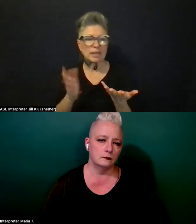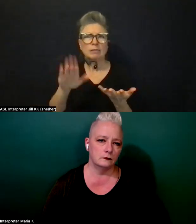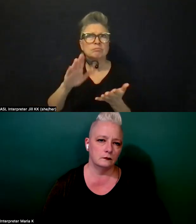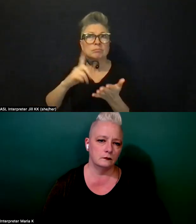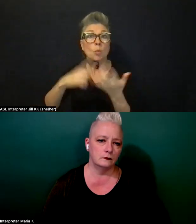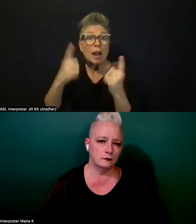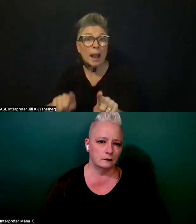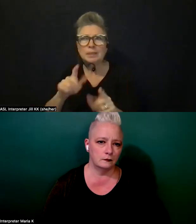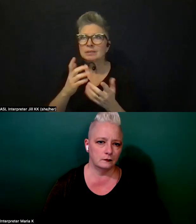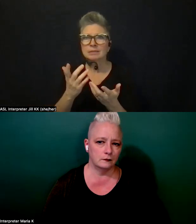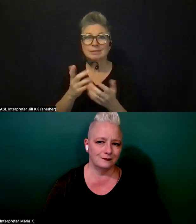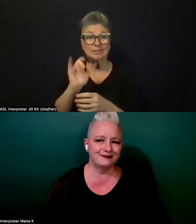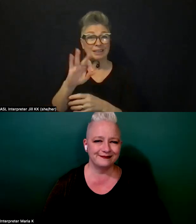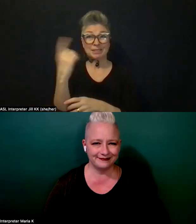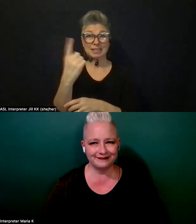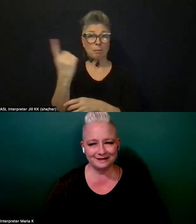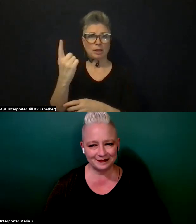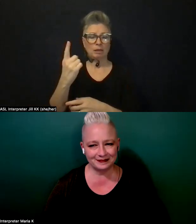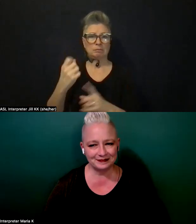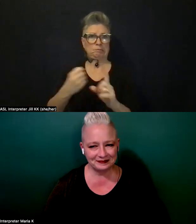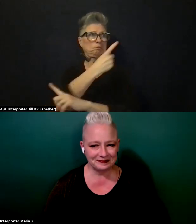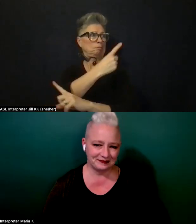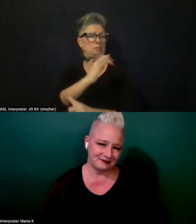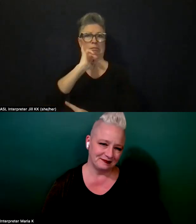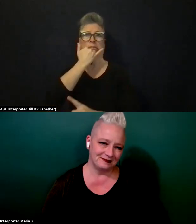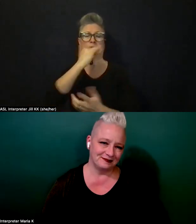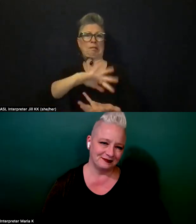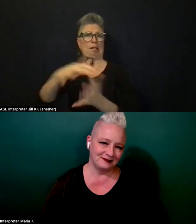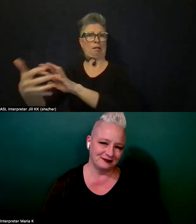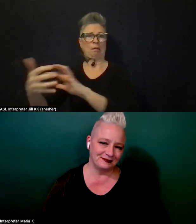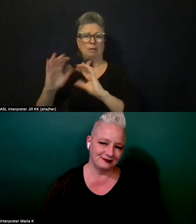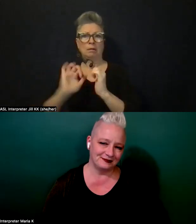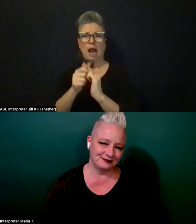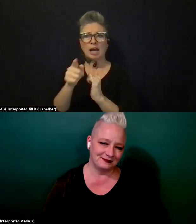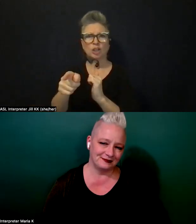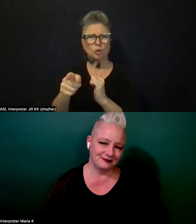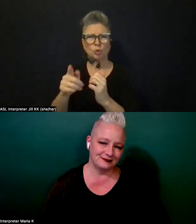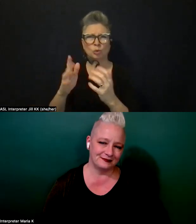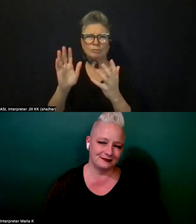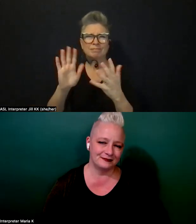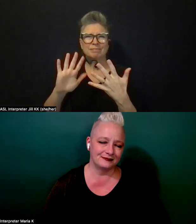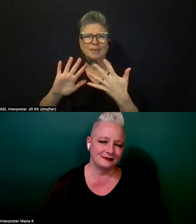goes wrong, how to do address it or how to cover it up?